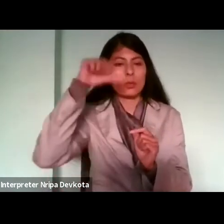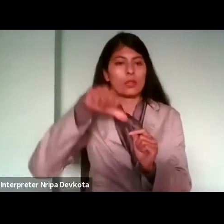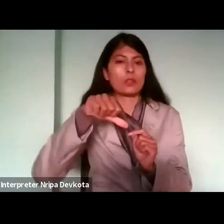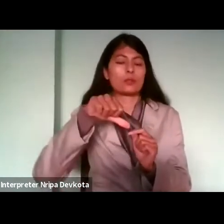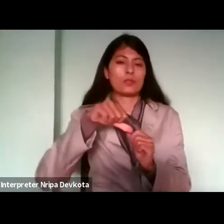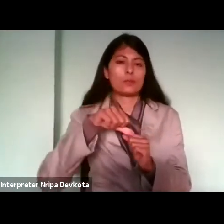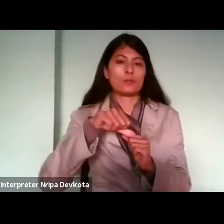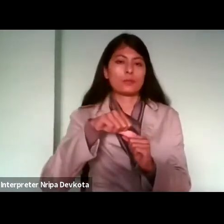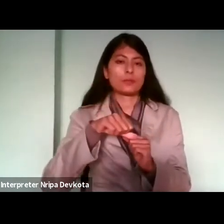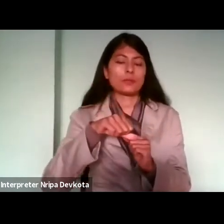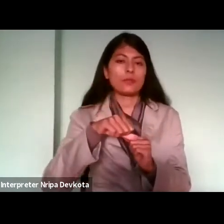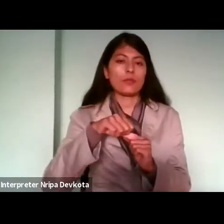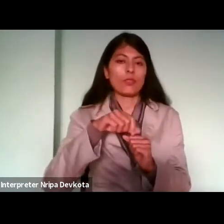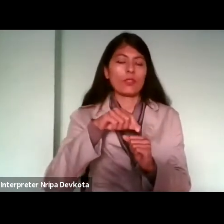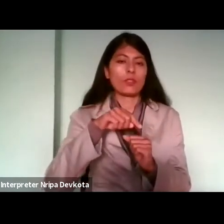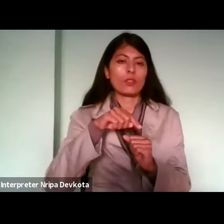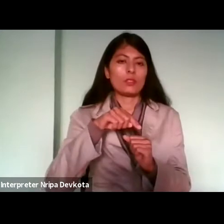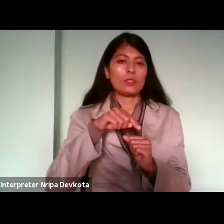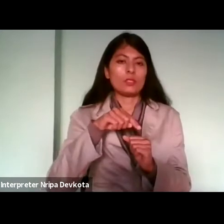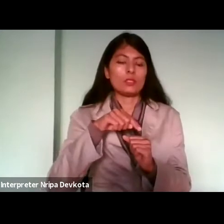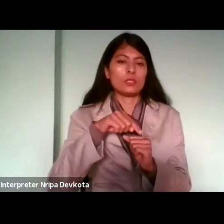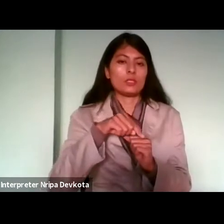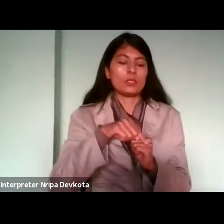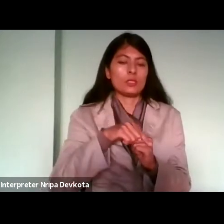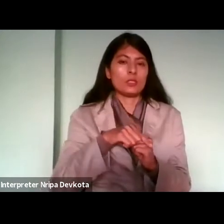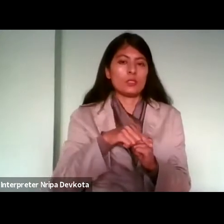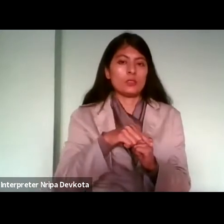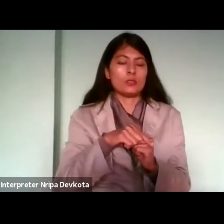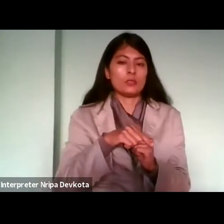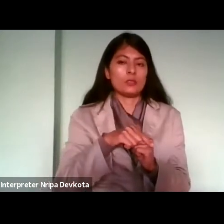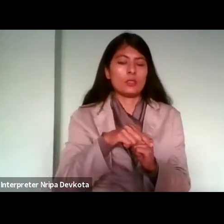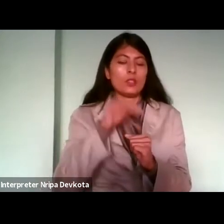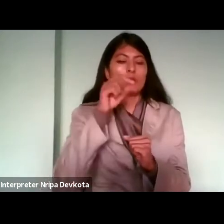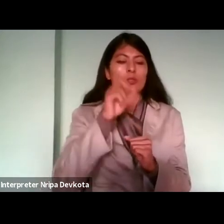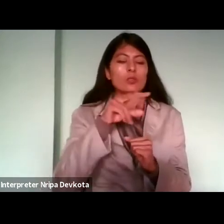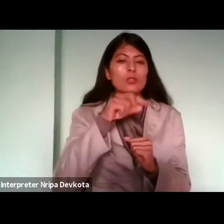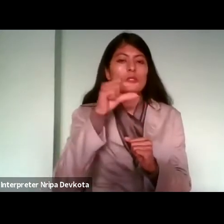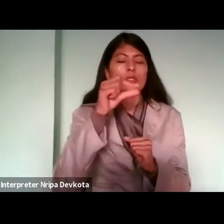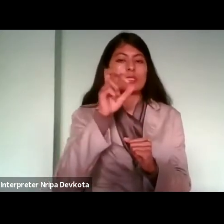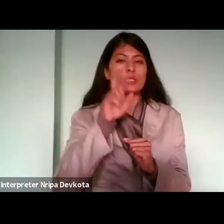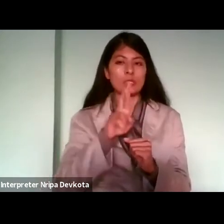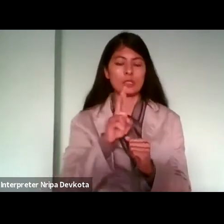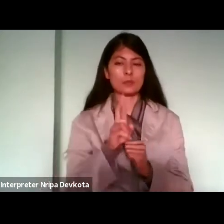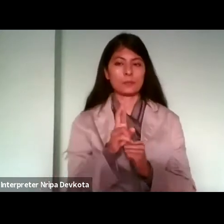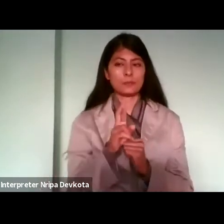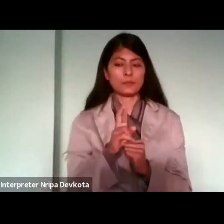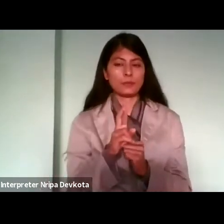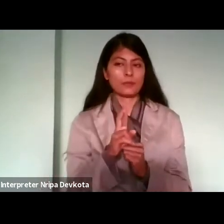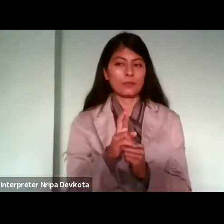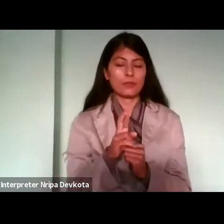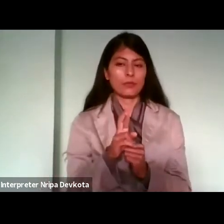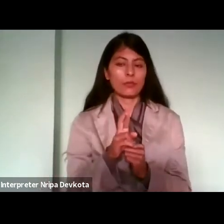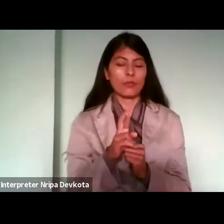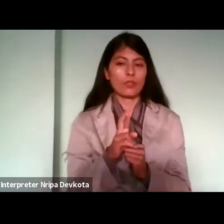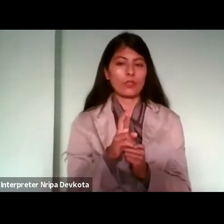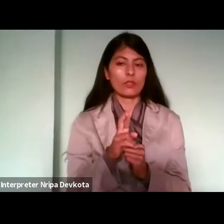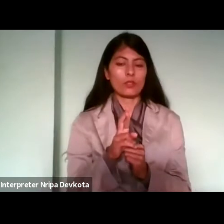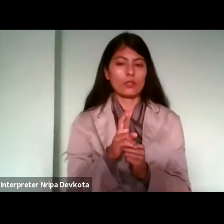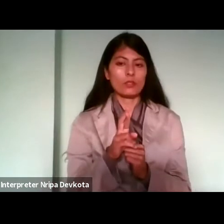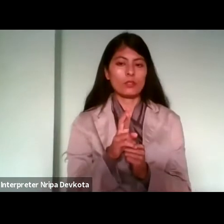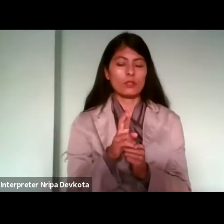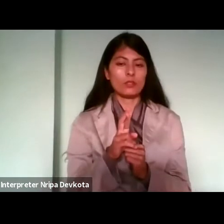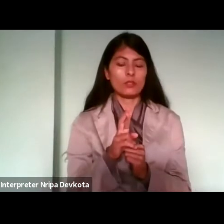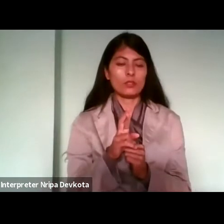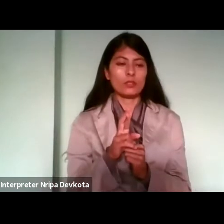be regressive and backward looking. The GR does talk about, I mean, it does